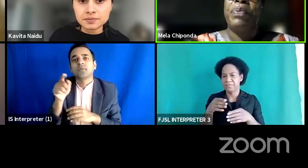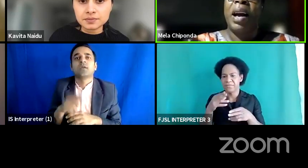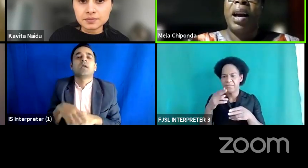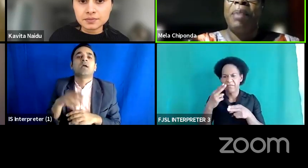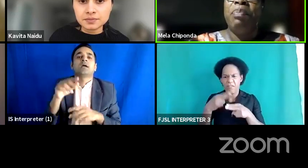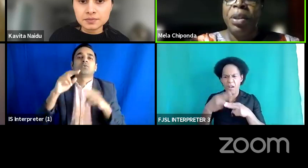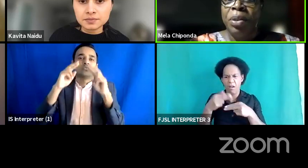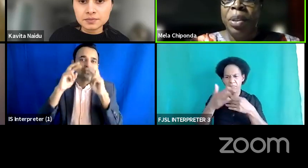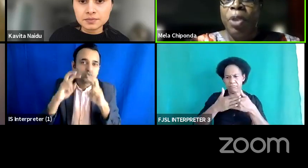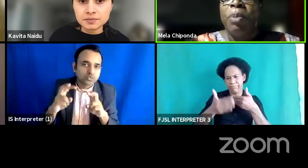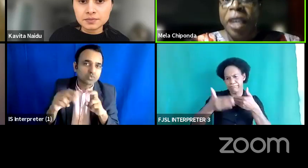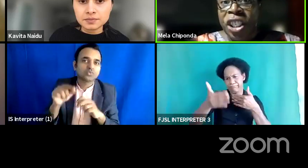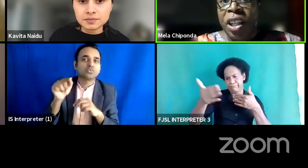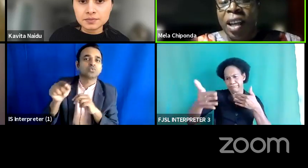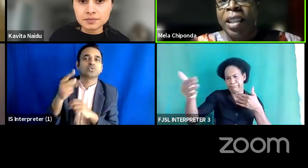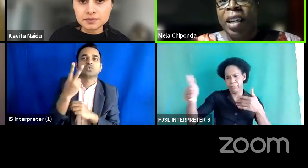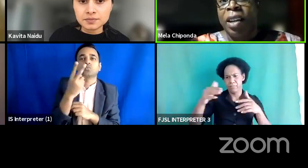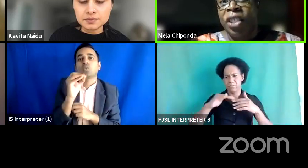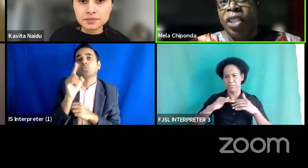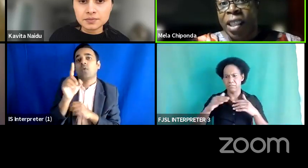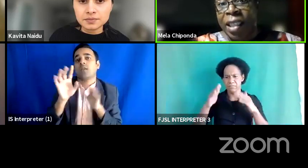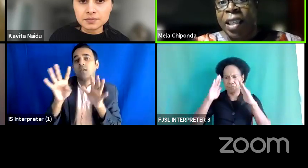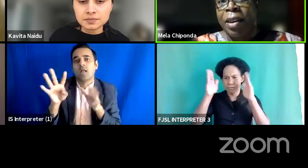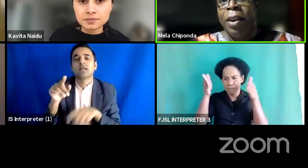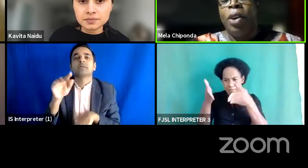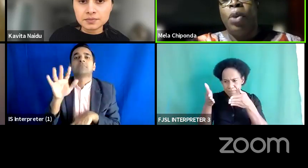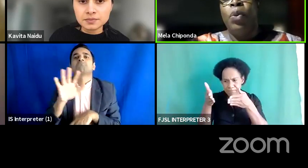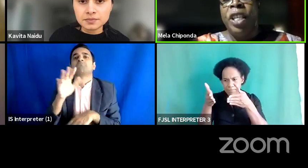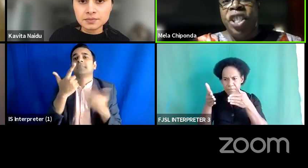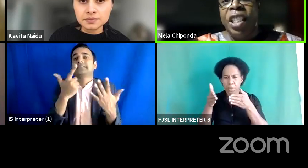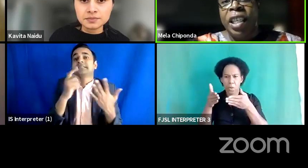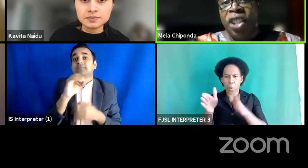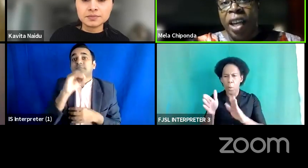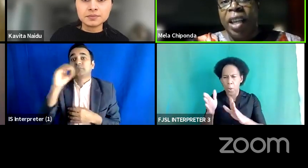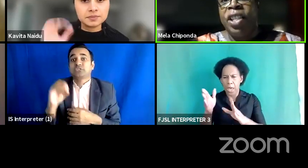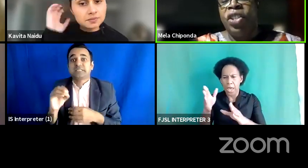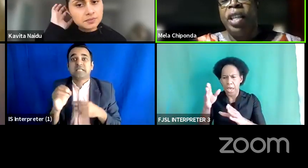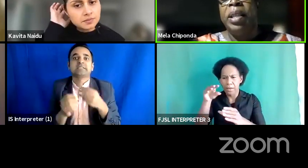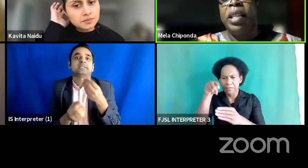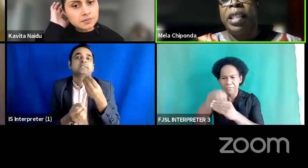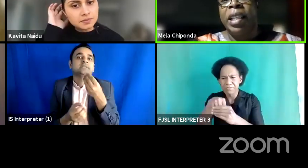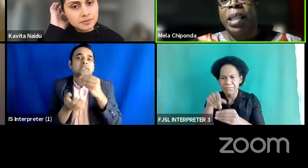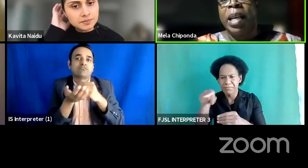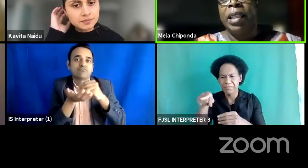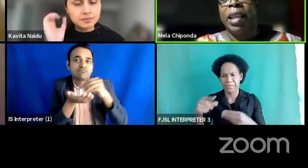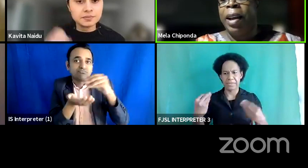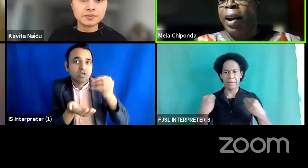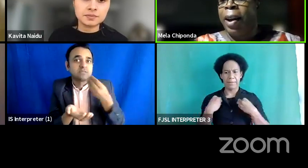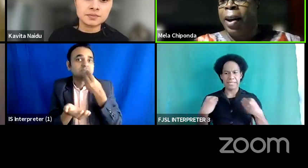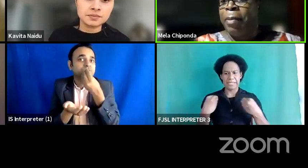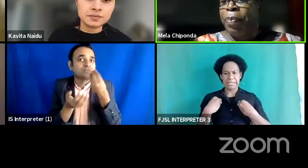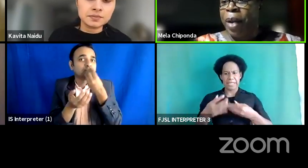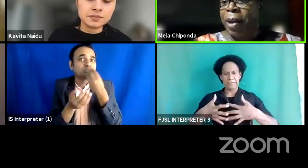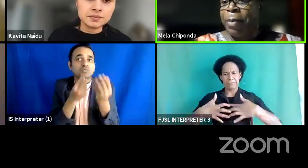to build the commercial agriculture sector, which is a challenge in the sense